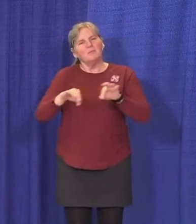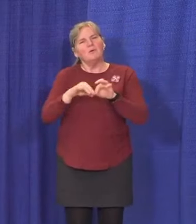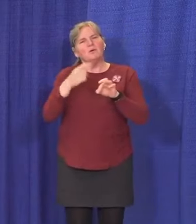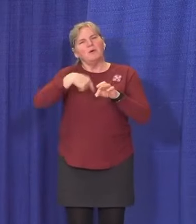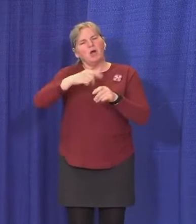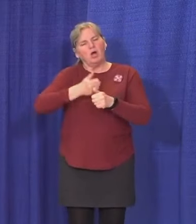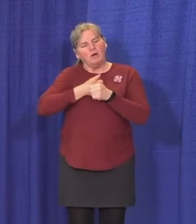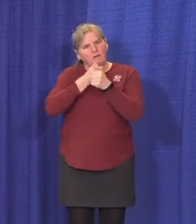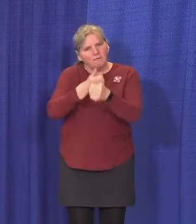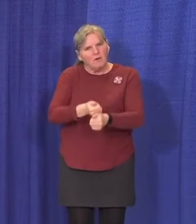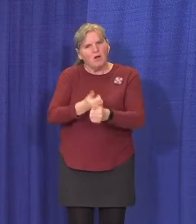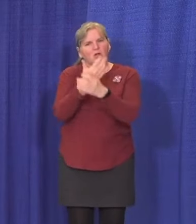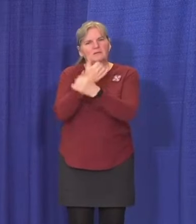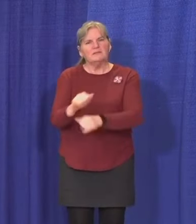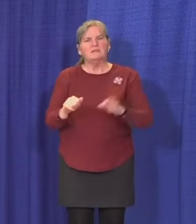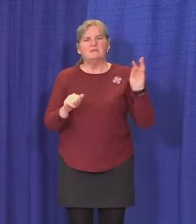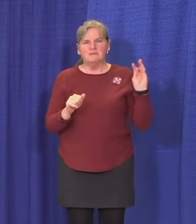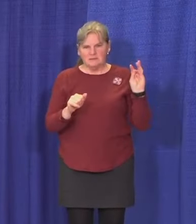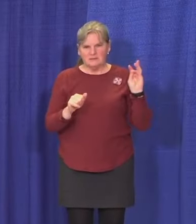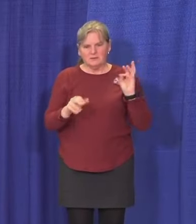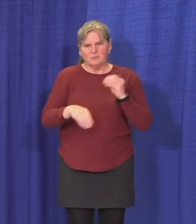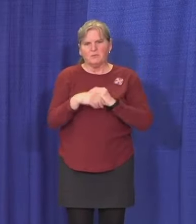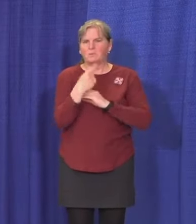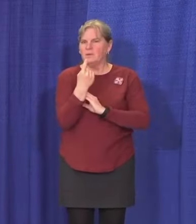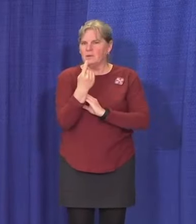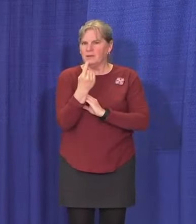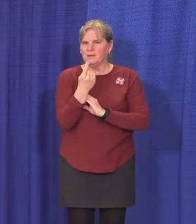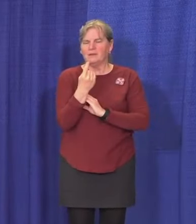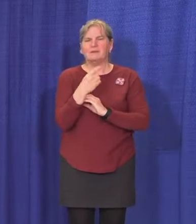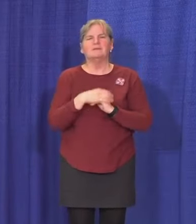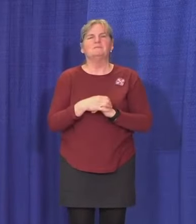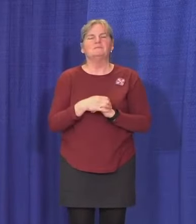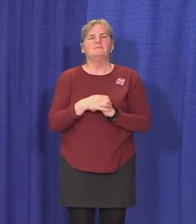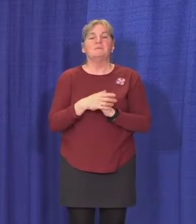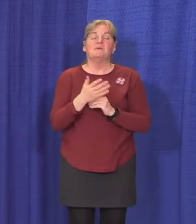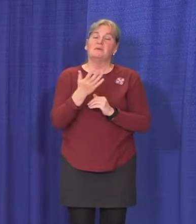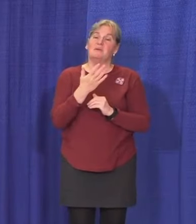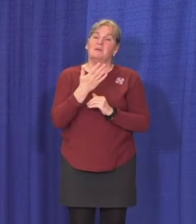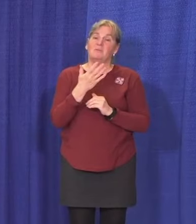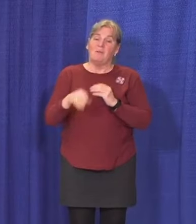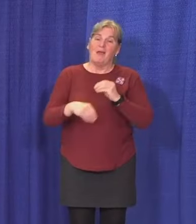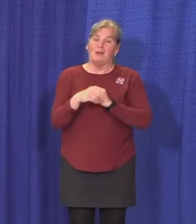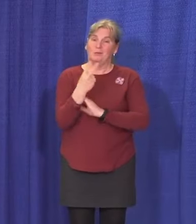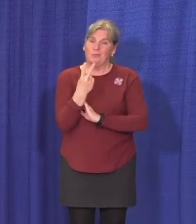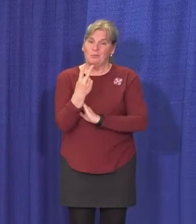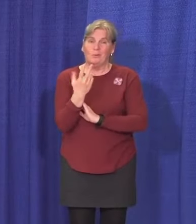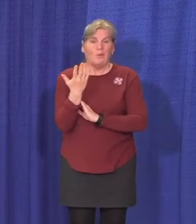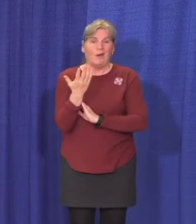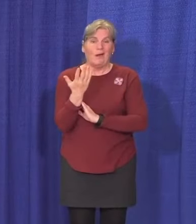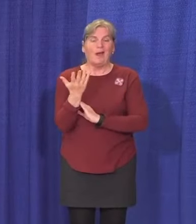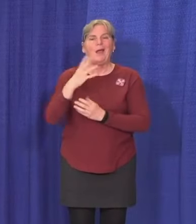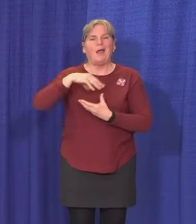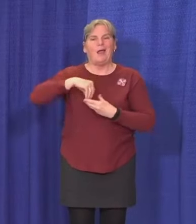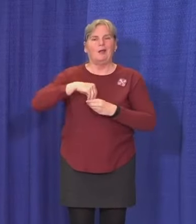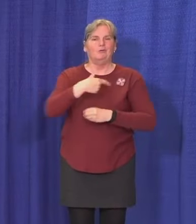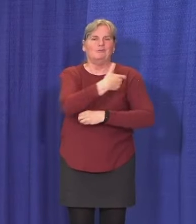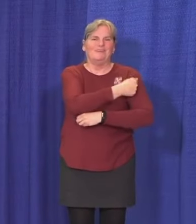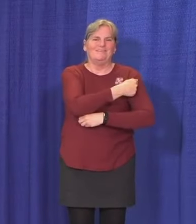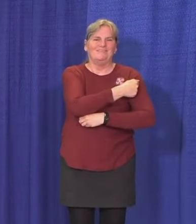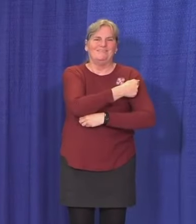by following the safe 6+1. Maybe it's +2 now that we have vaccines.